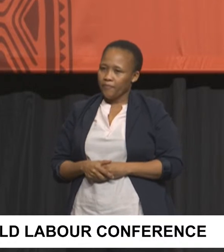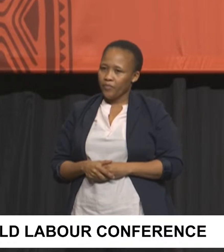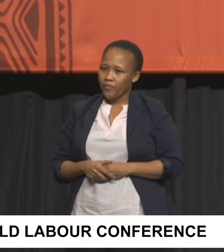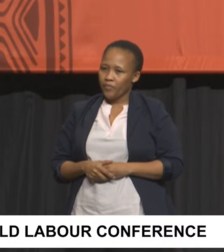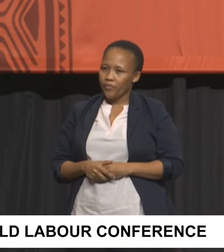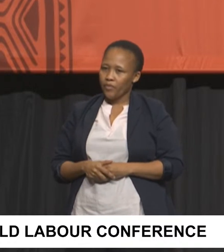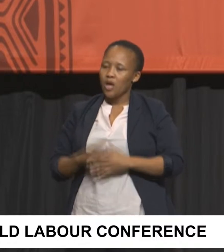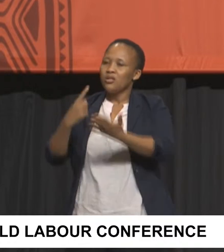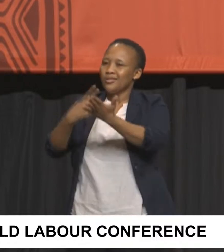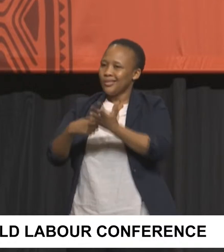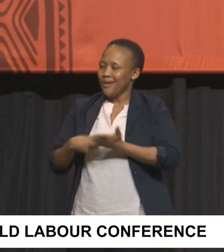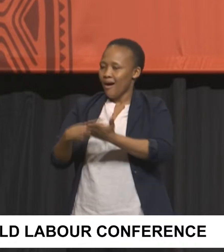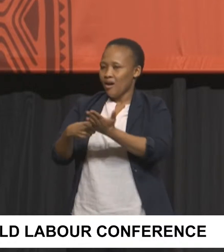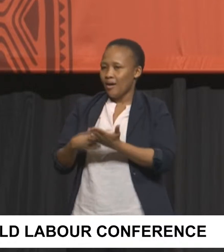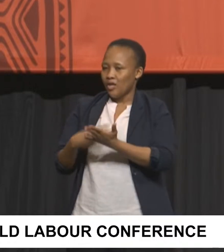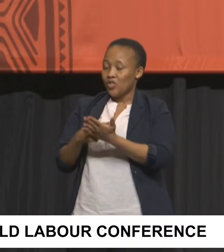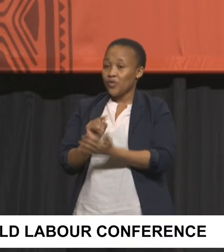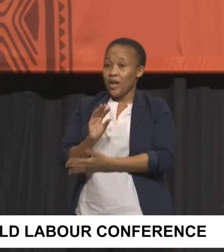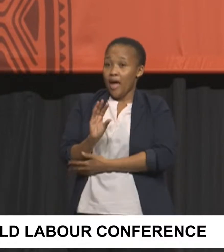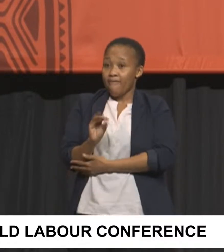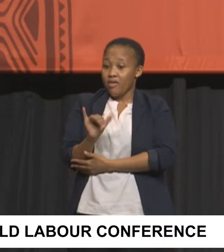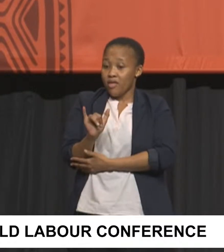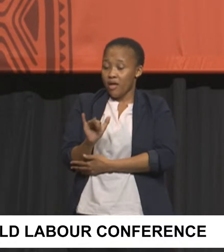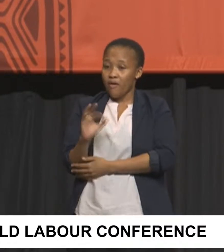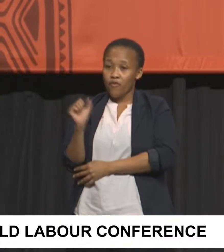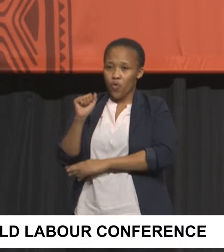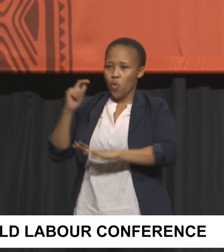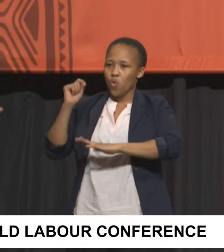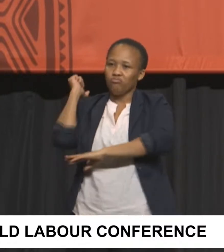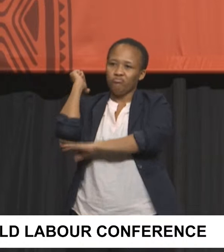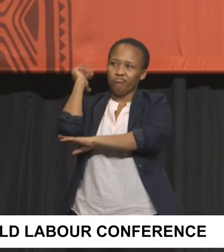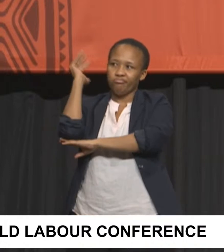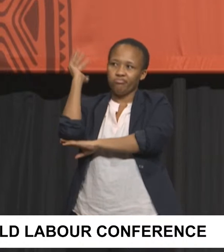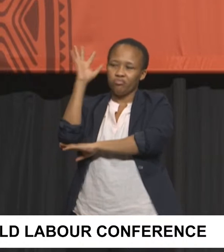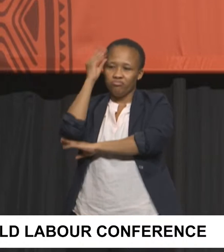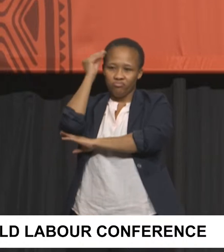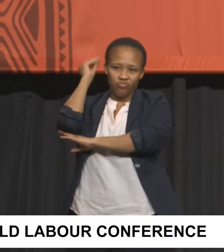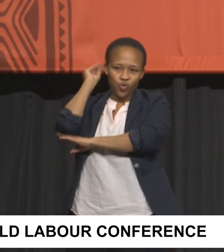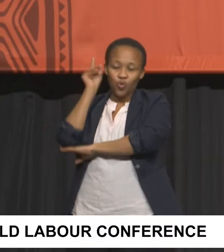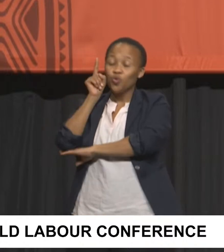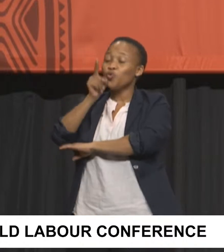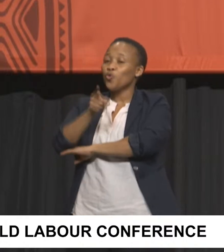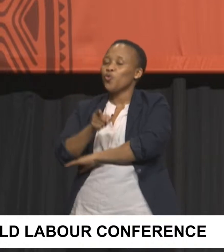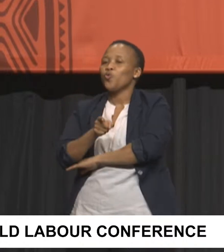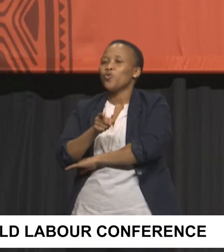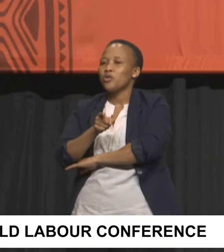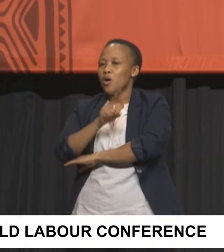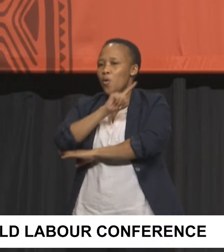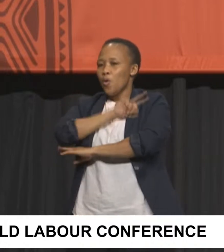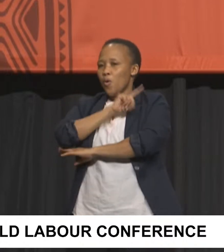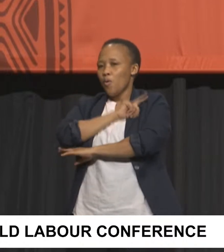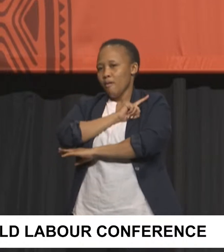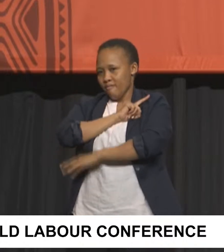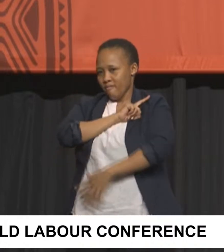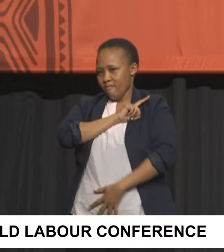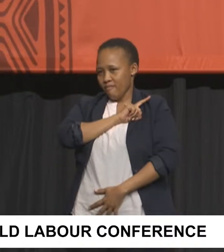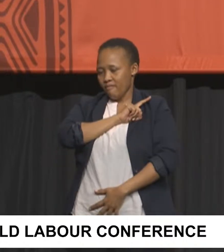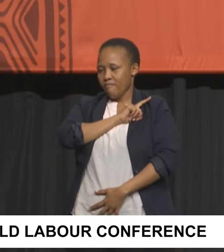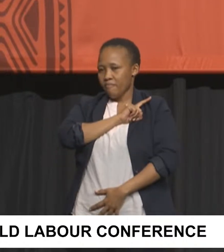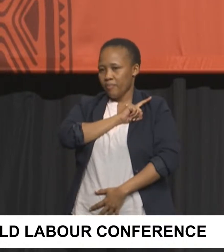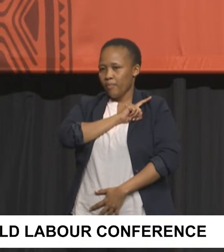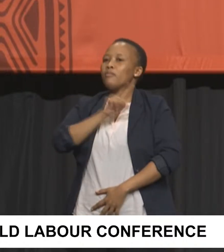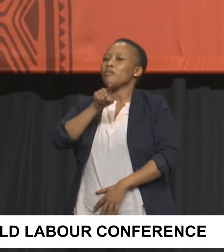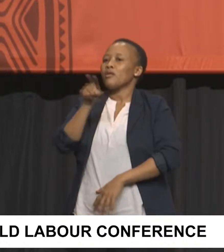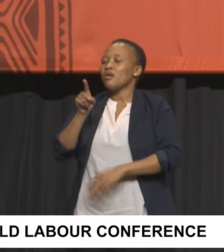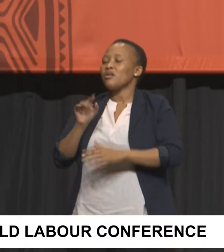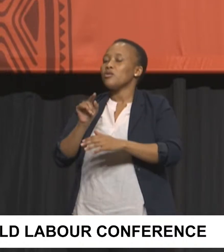these discussions, and if you are a speaker, to take these into account. But of course, a lot of these old hats, they know this, but for the